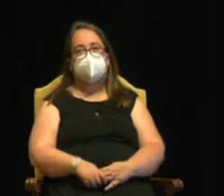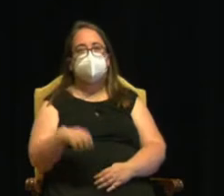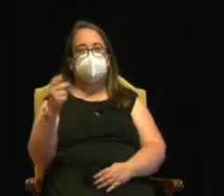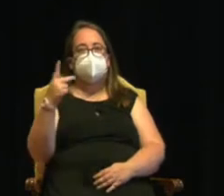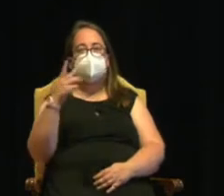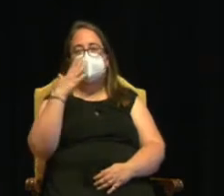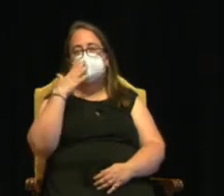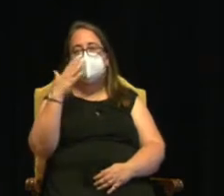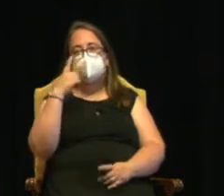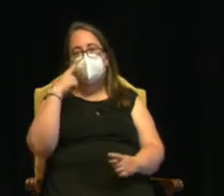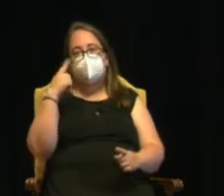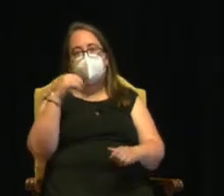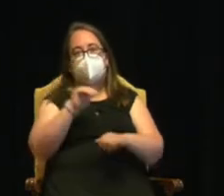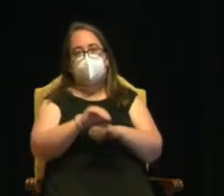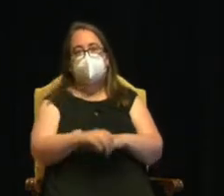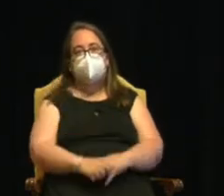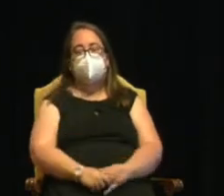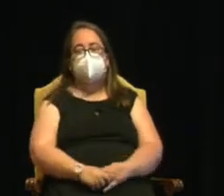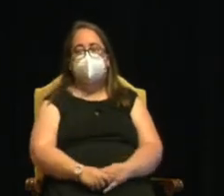Okay. Thank you for coming tonight.